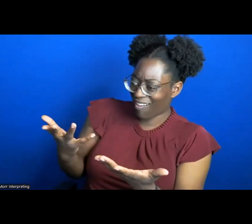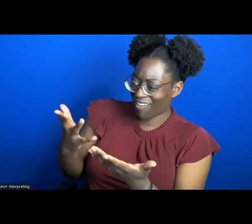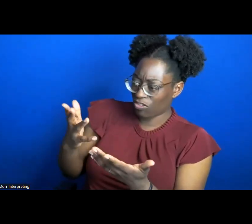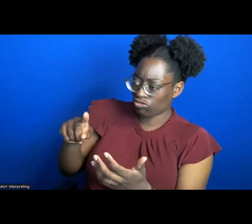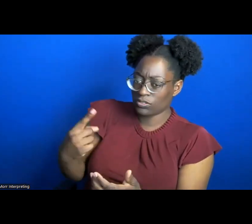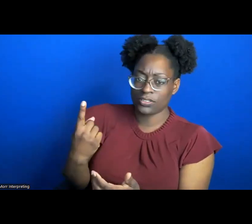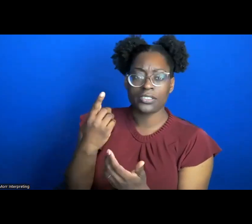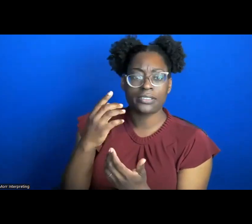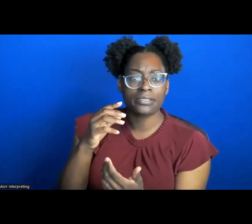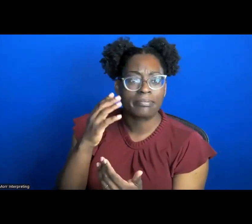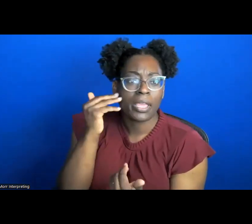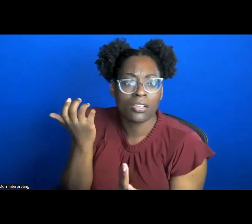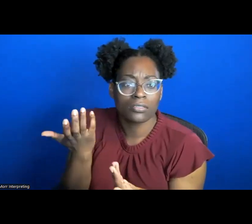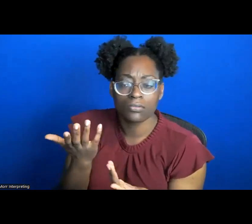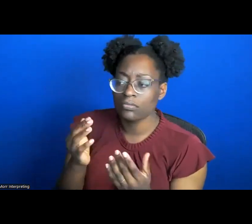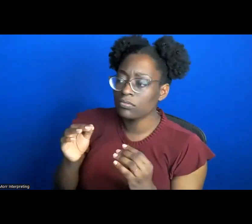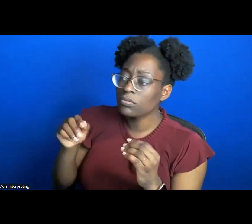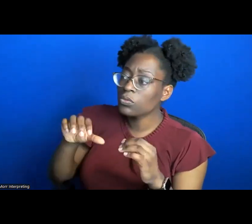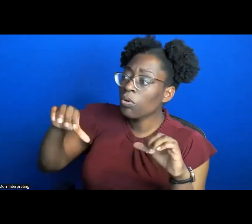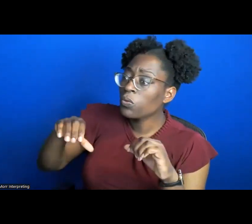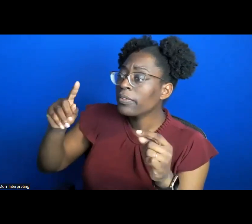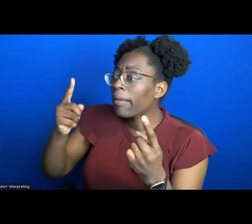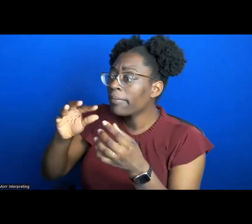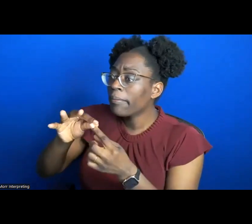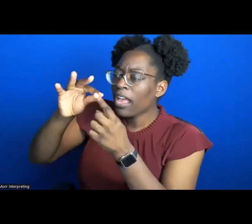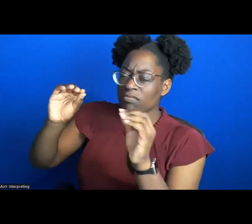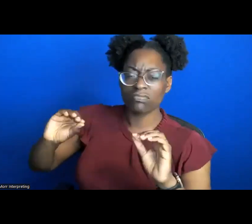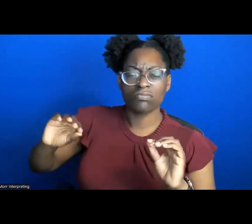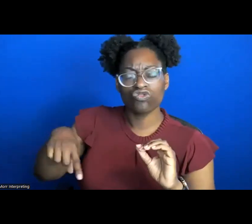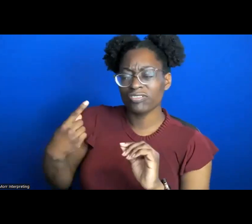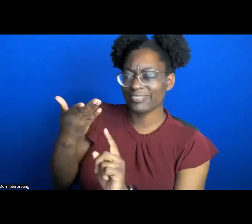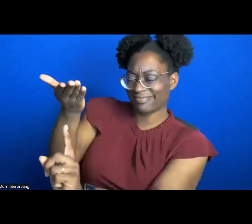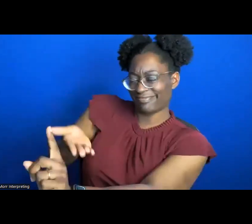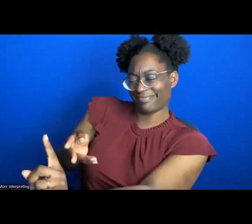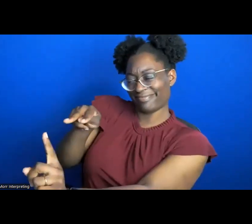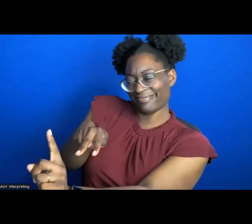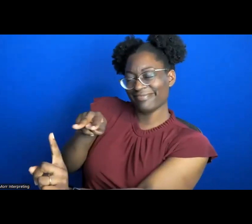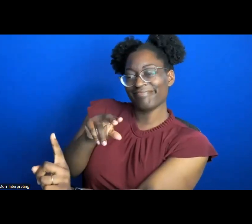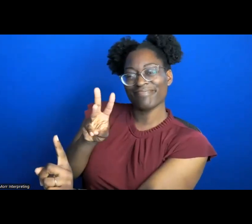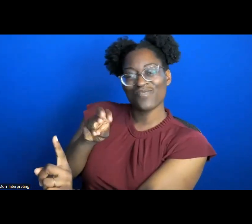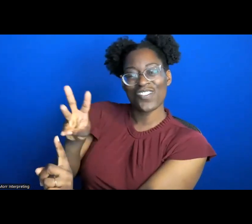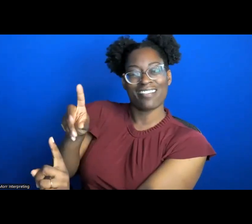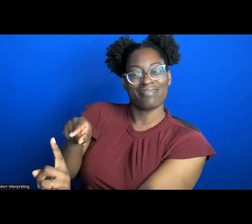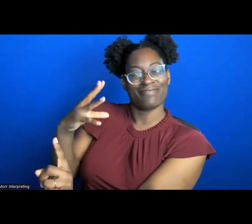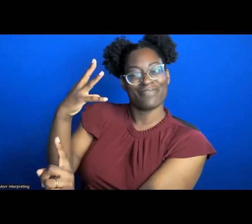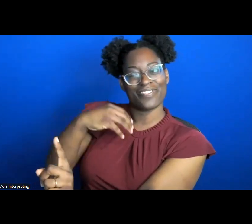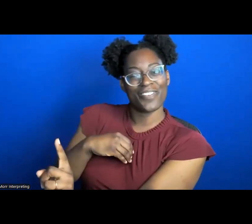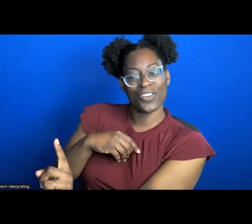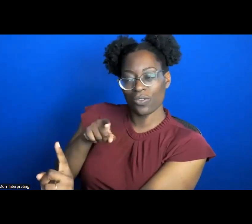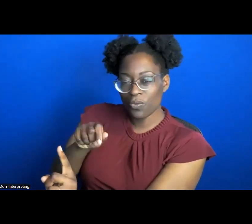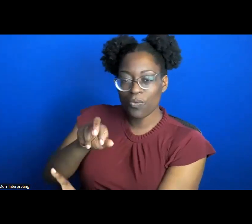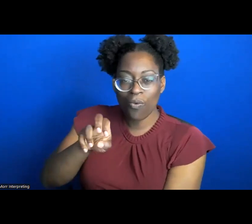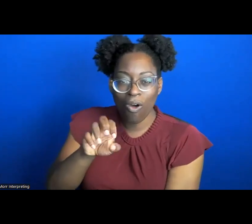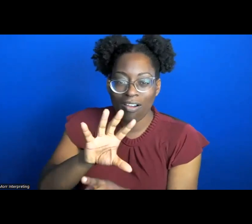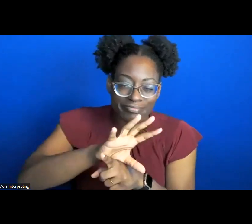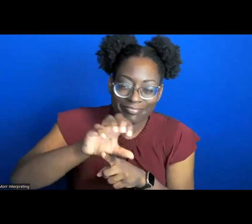is amazing, not because of what we do or what we do to it, but just because we exist. We are extraordinary because we exist.